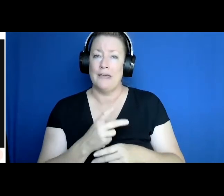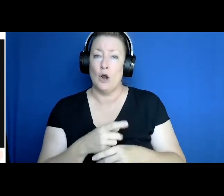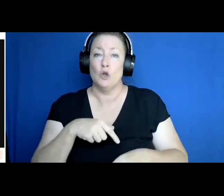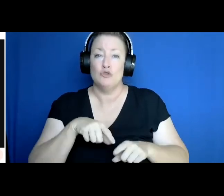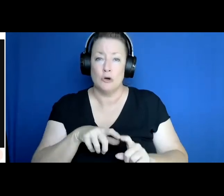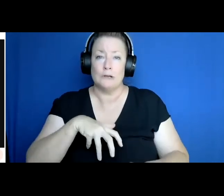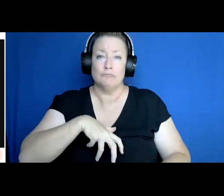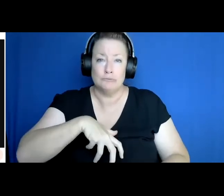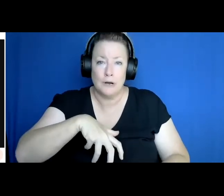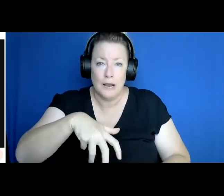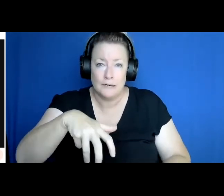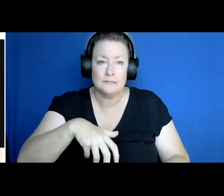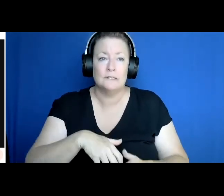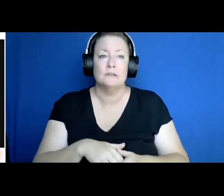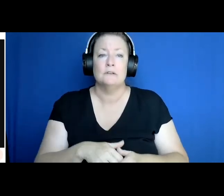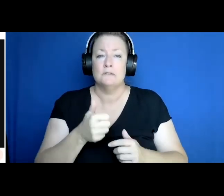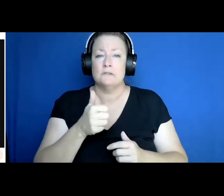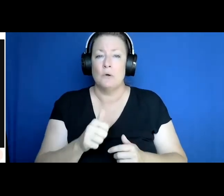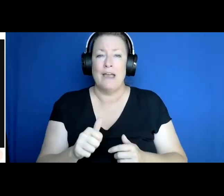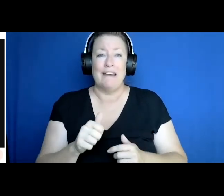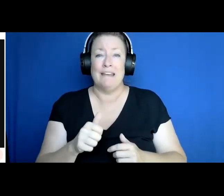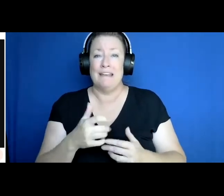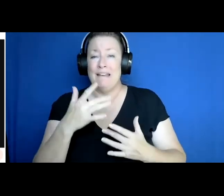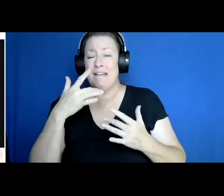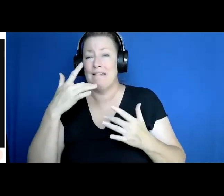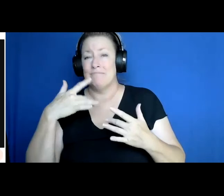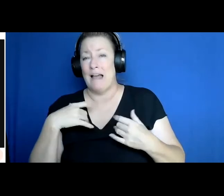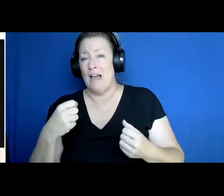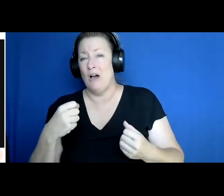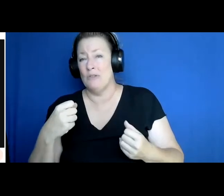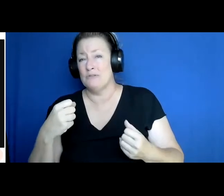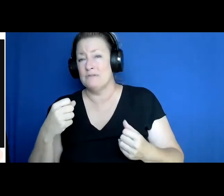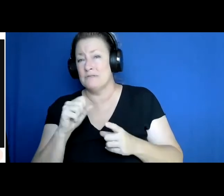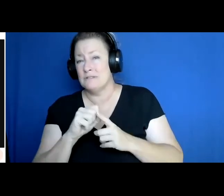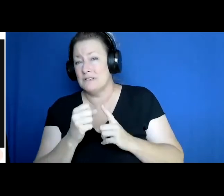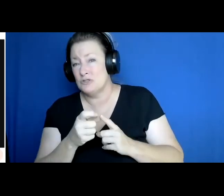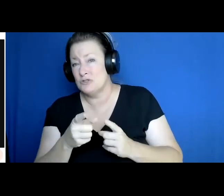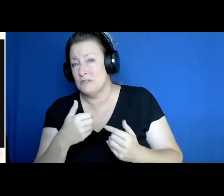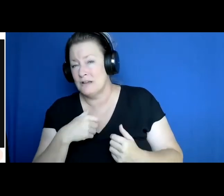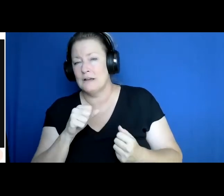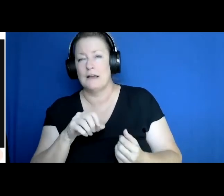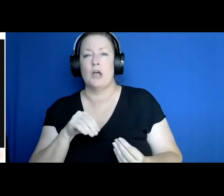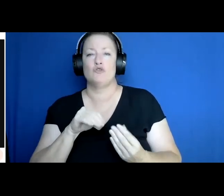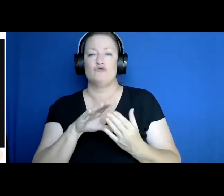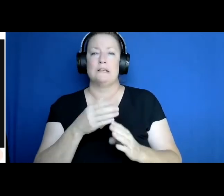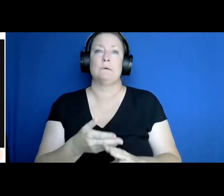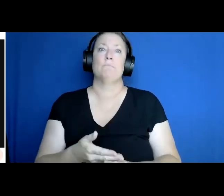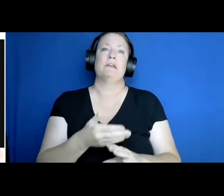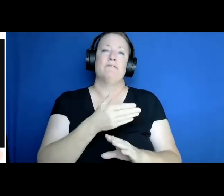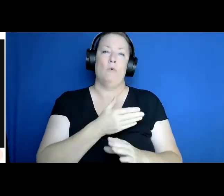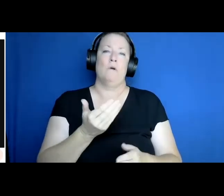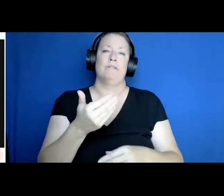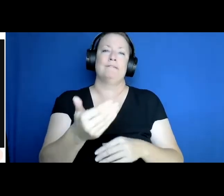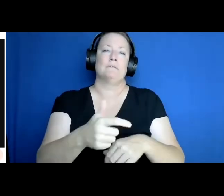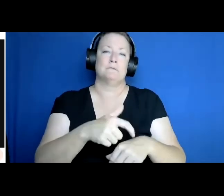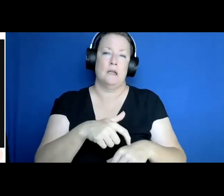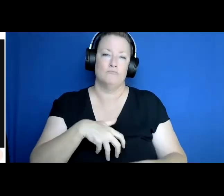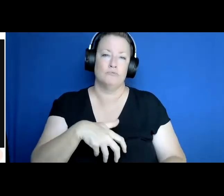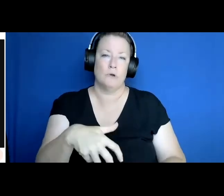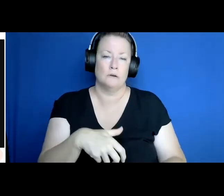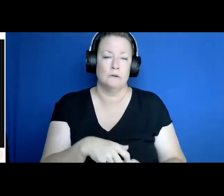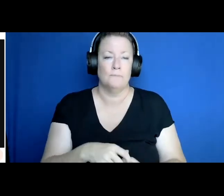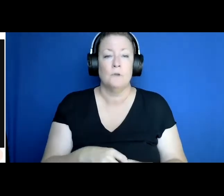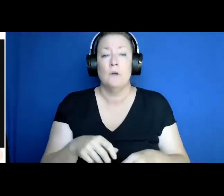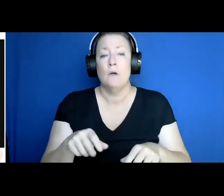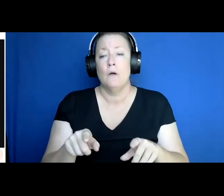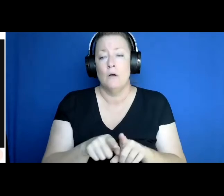any existing health conditions she has can be addressed before her next pregnancy. And then also ensuring that she gets